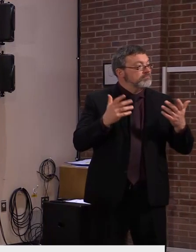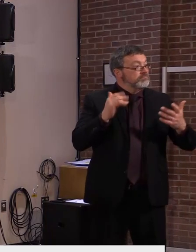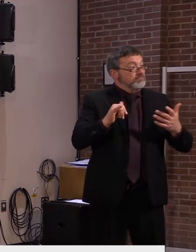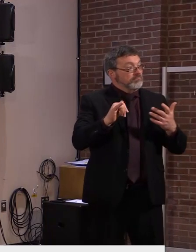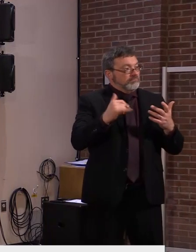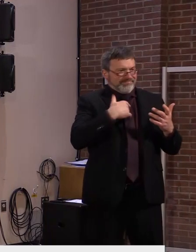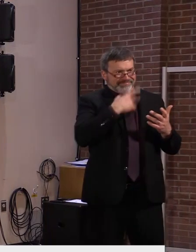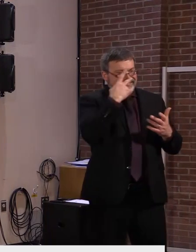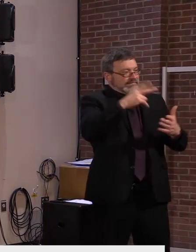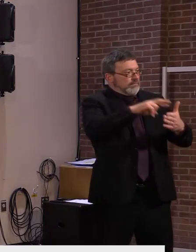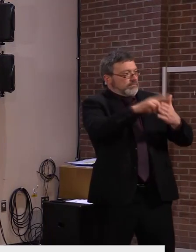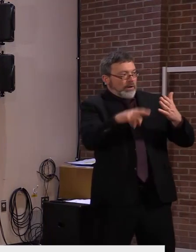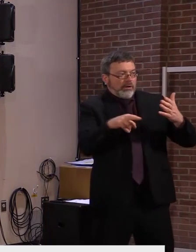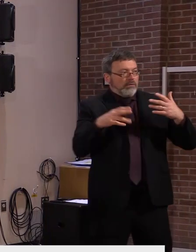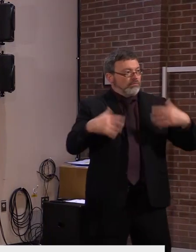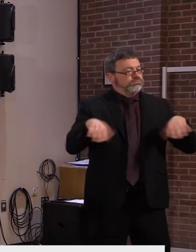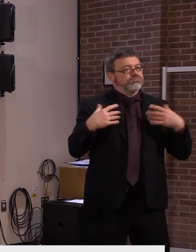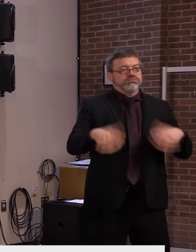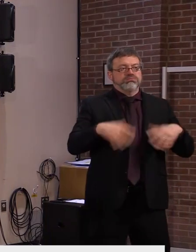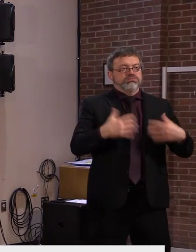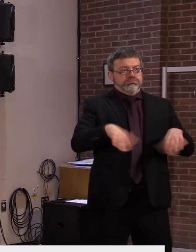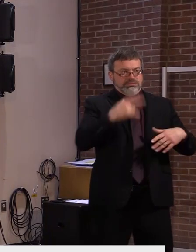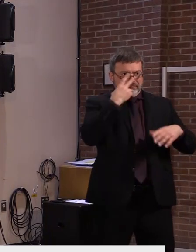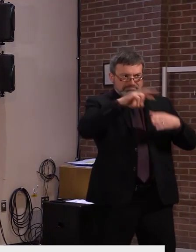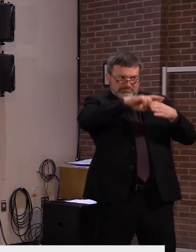with boosters. So far, nearly